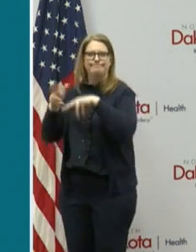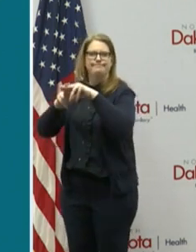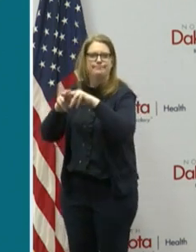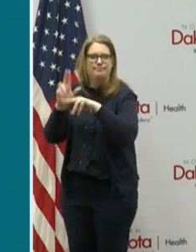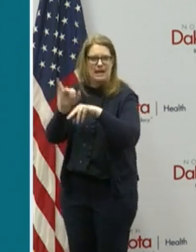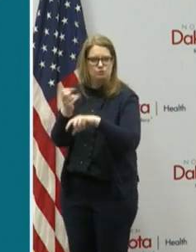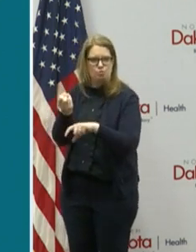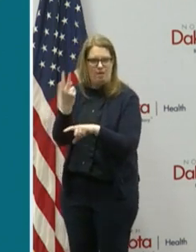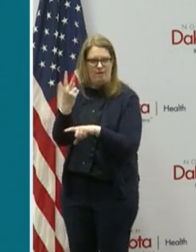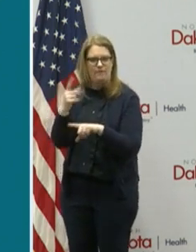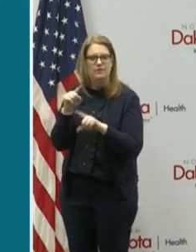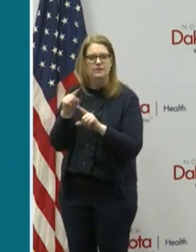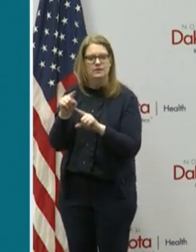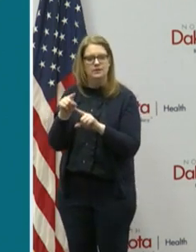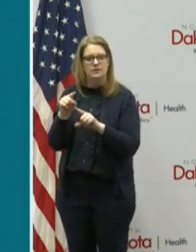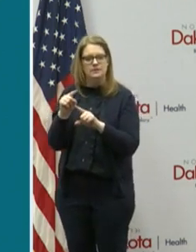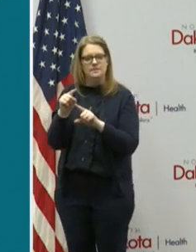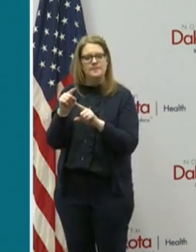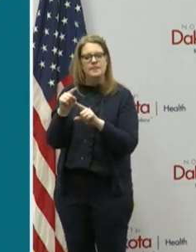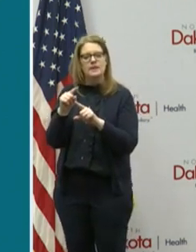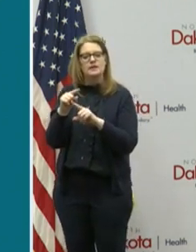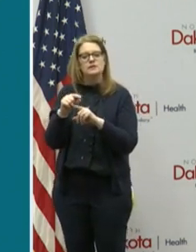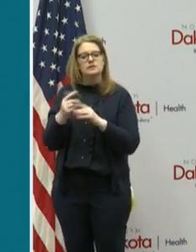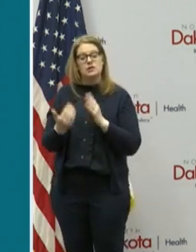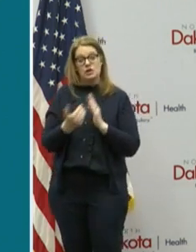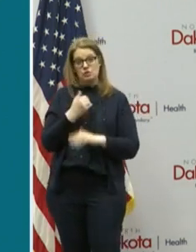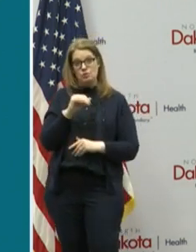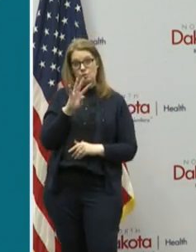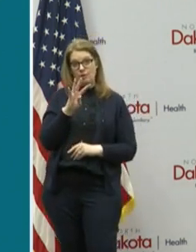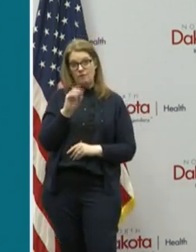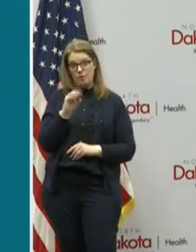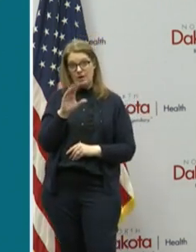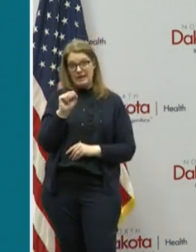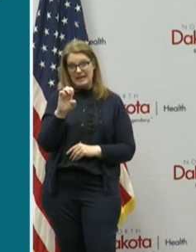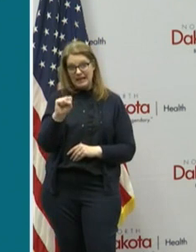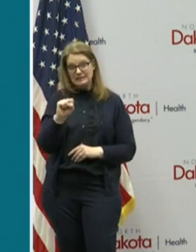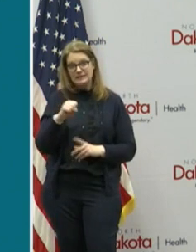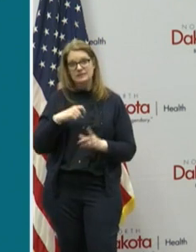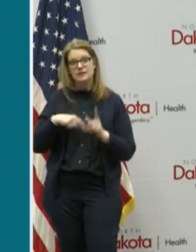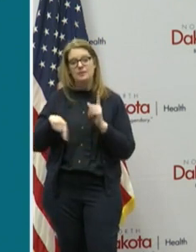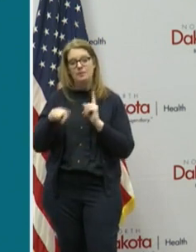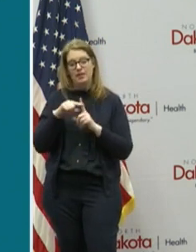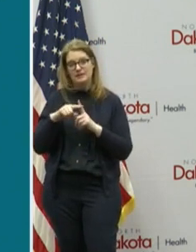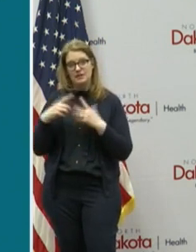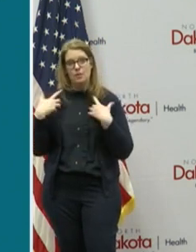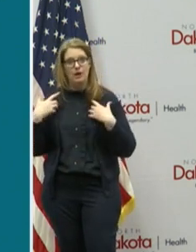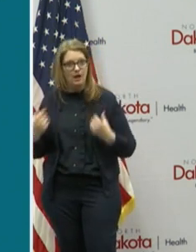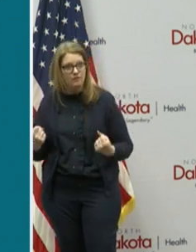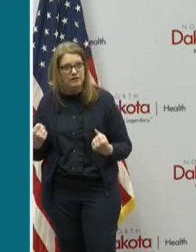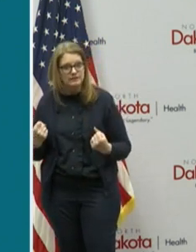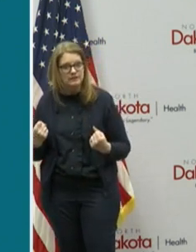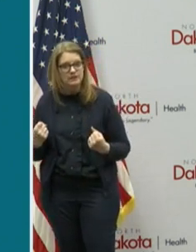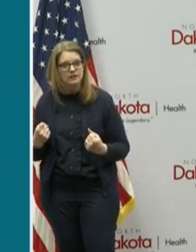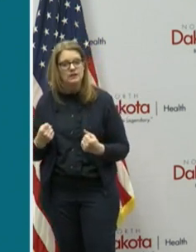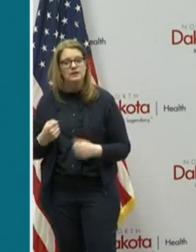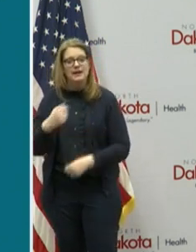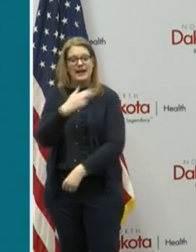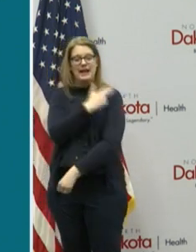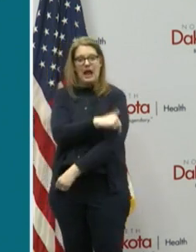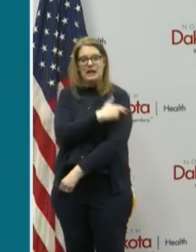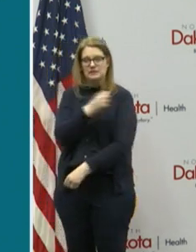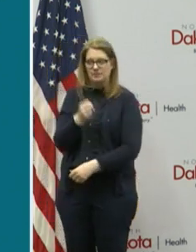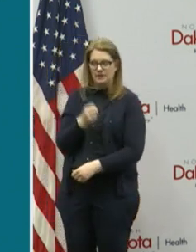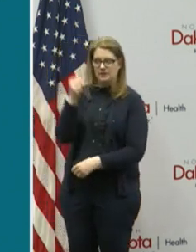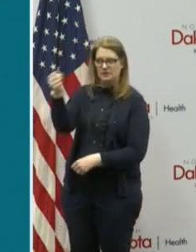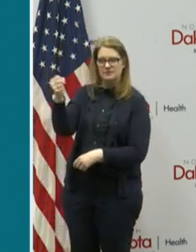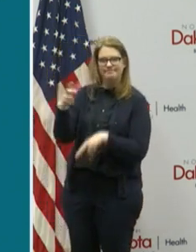is the net of the new 40 cases plus the recoveries. Hospitalizations are down